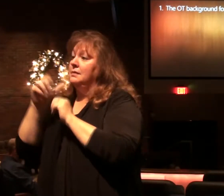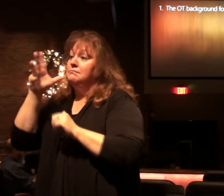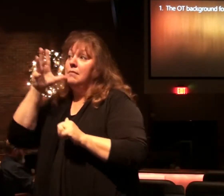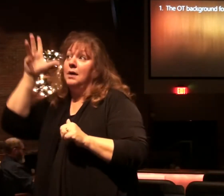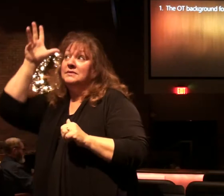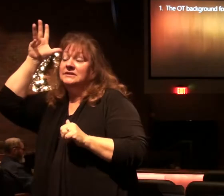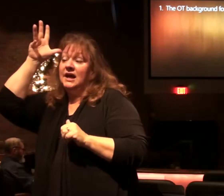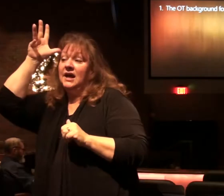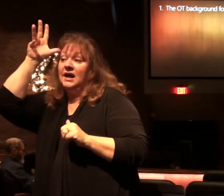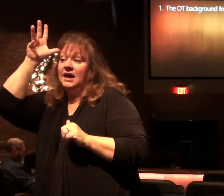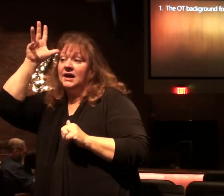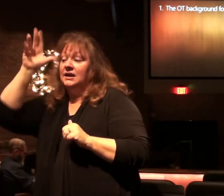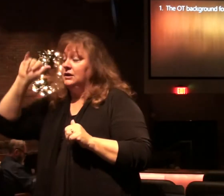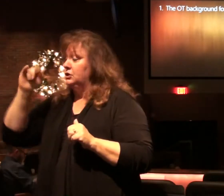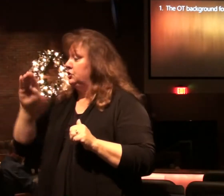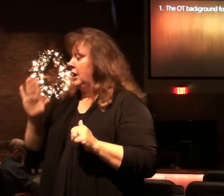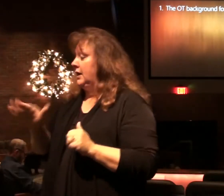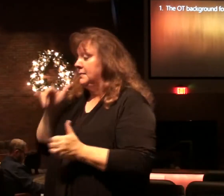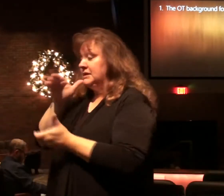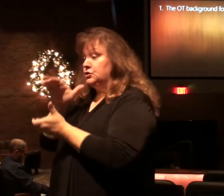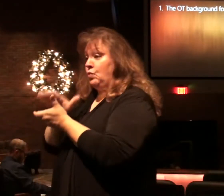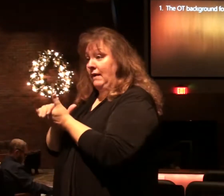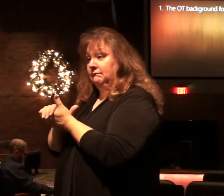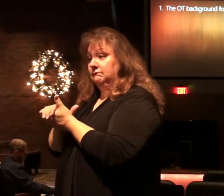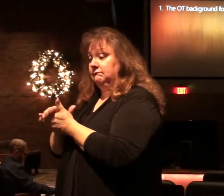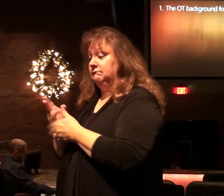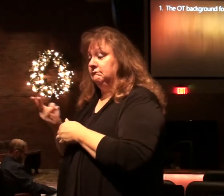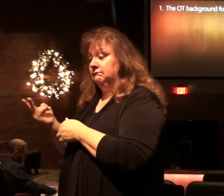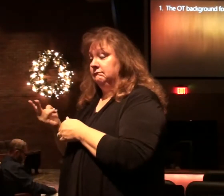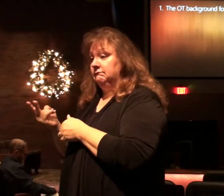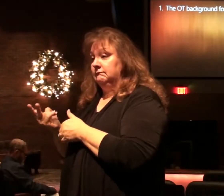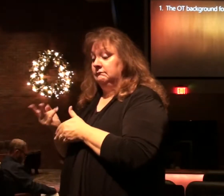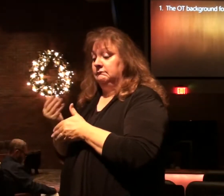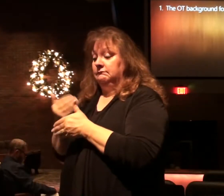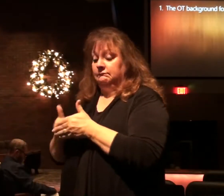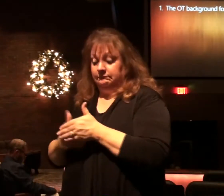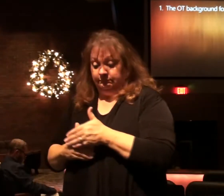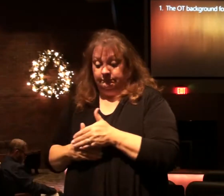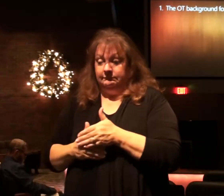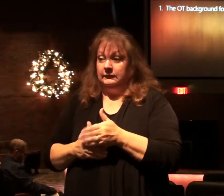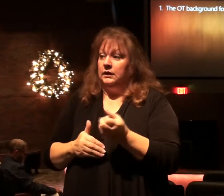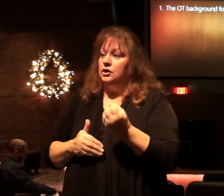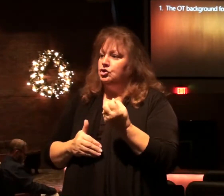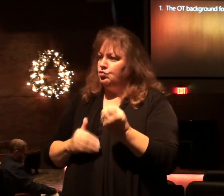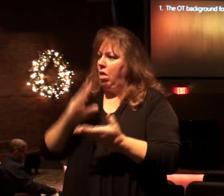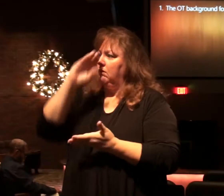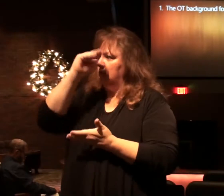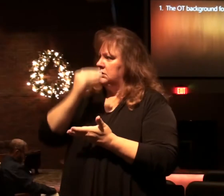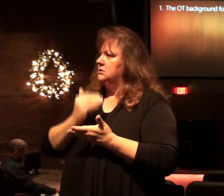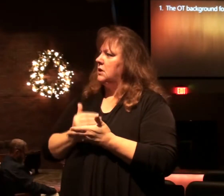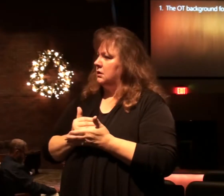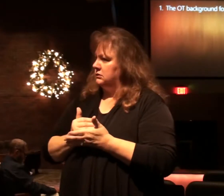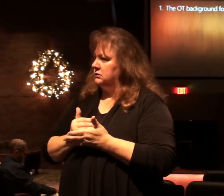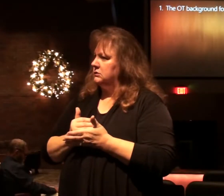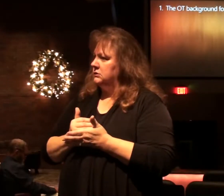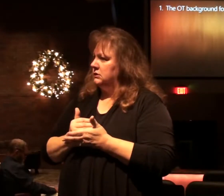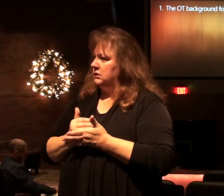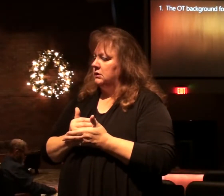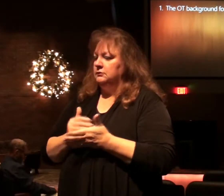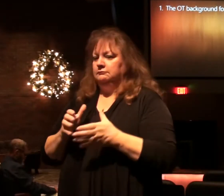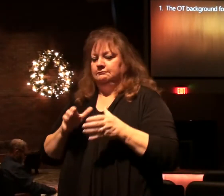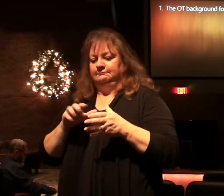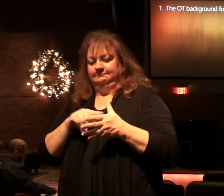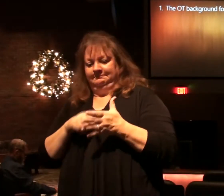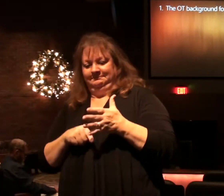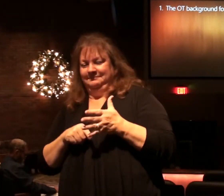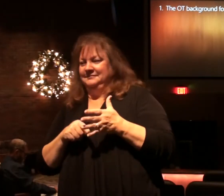parents, Jacob and his wife, that will produce the children, the 12 sons. There you have the